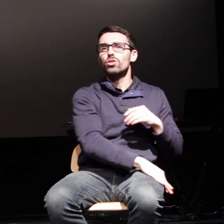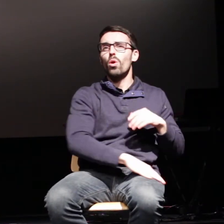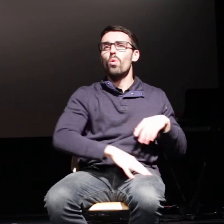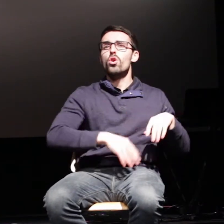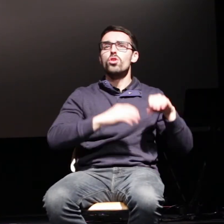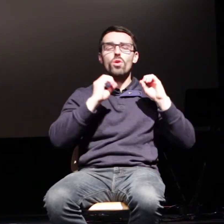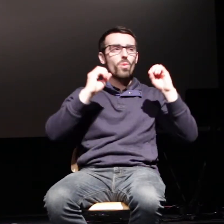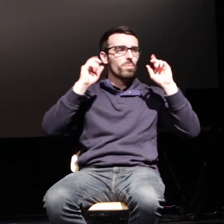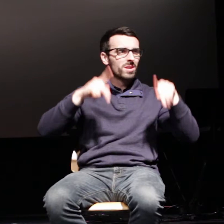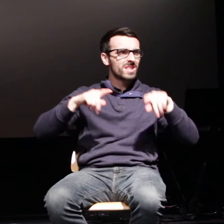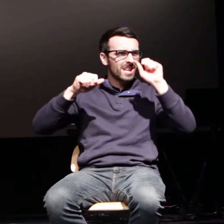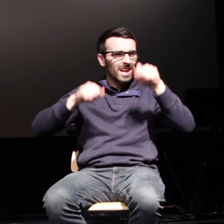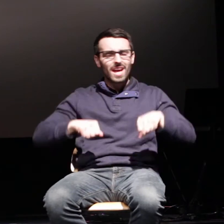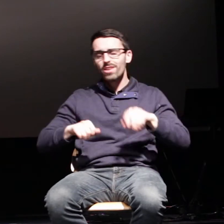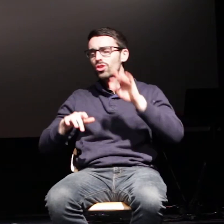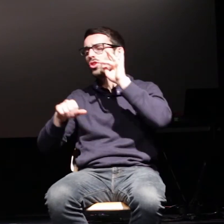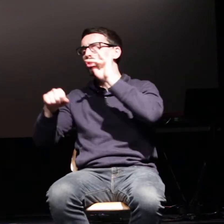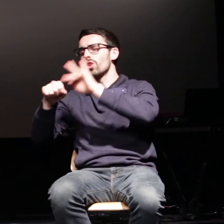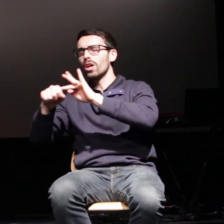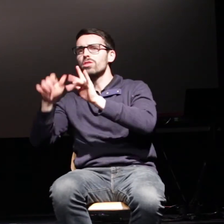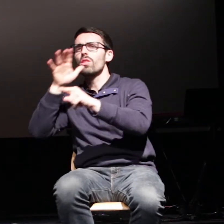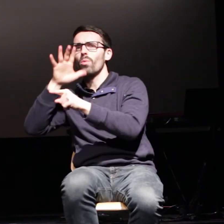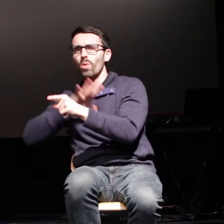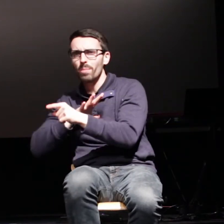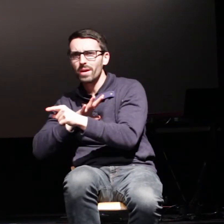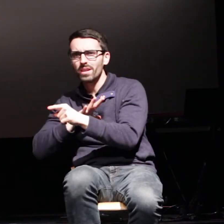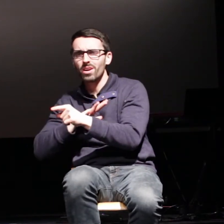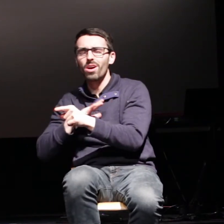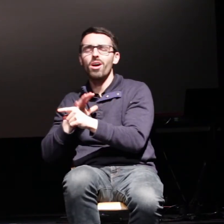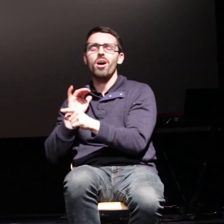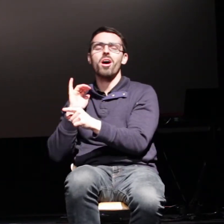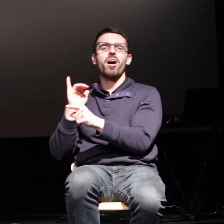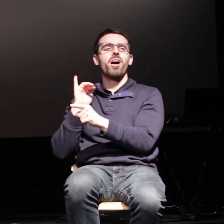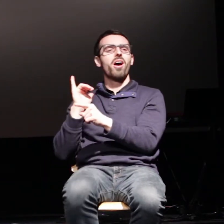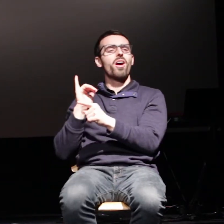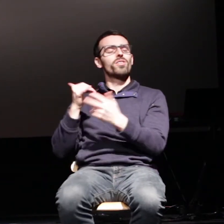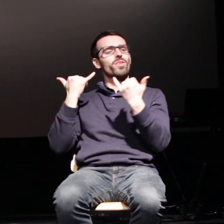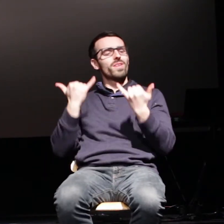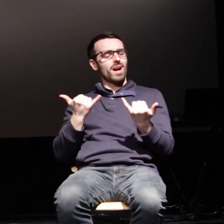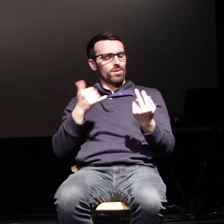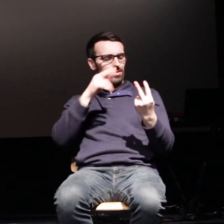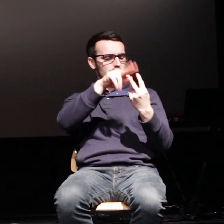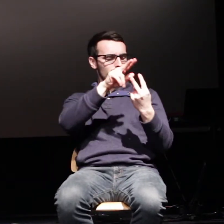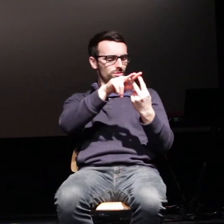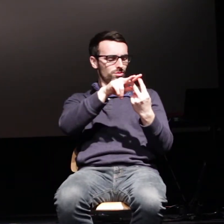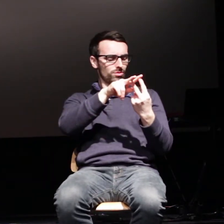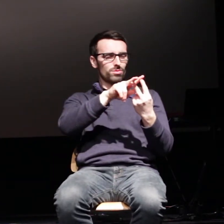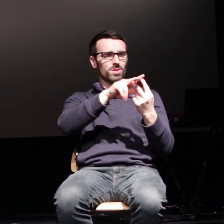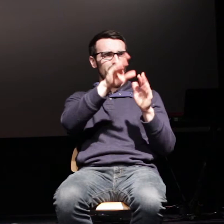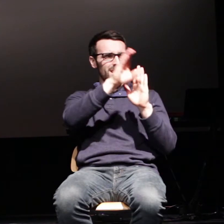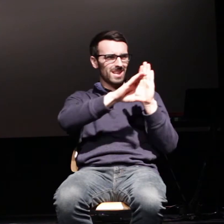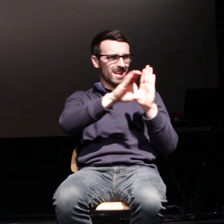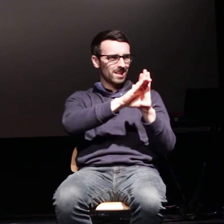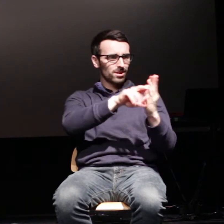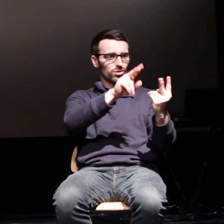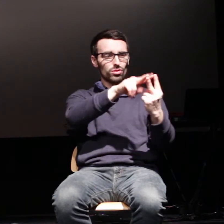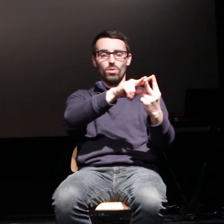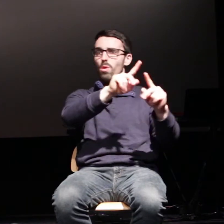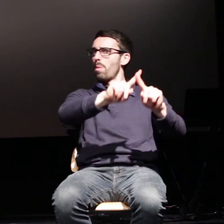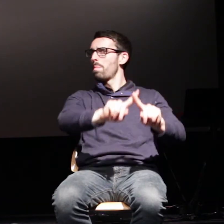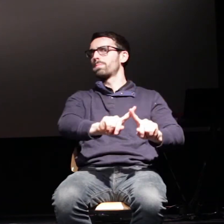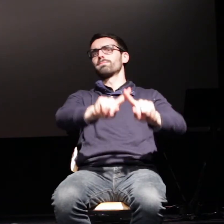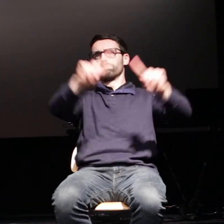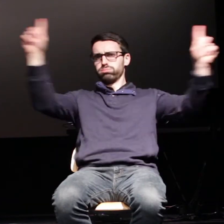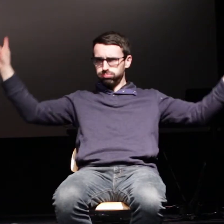in the synagogue either. See, you have these two characters who couldn't be any more different from each other.